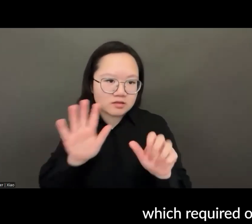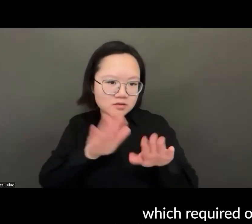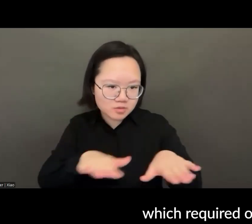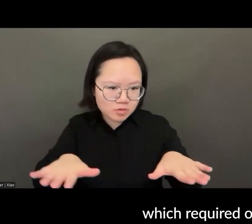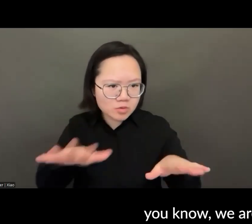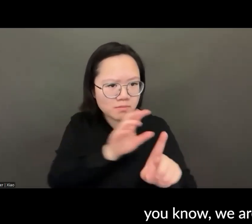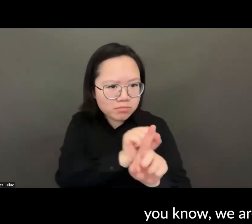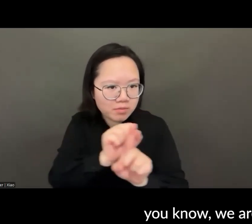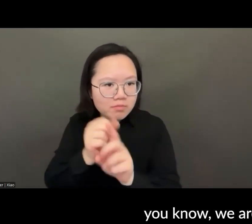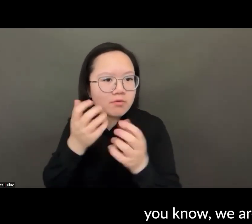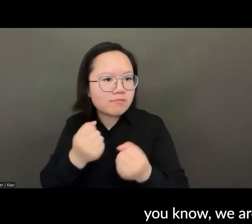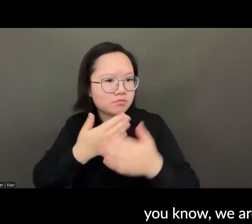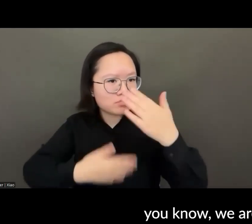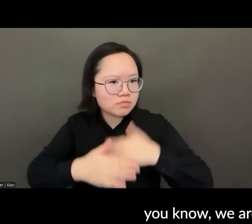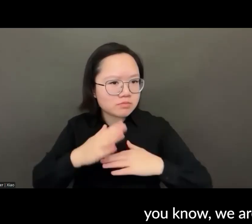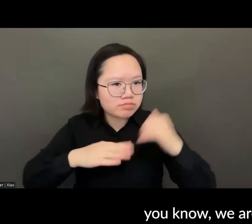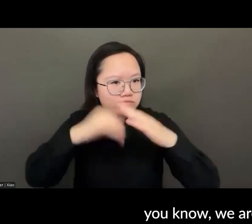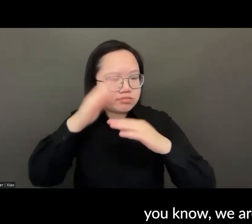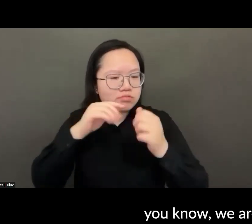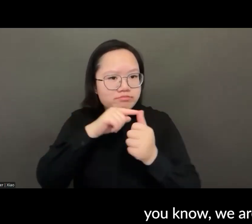whom were,